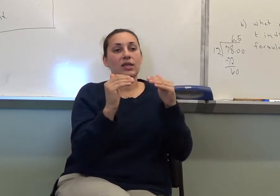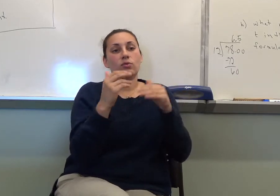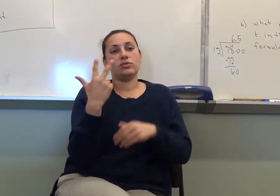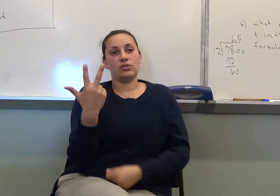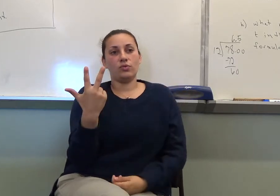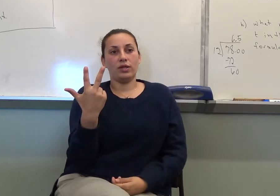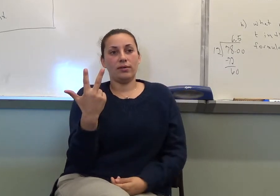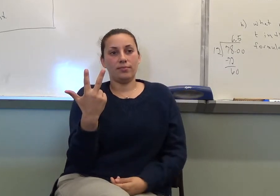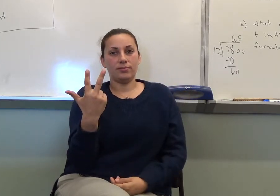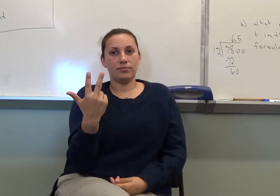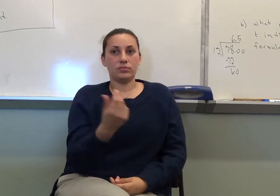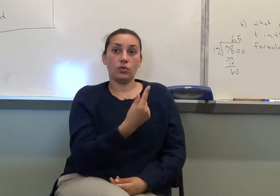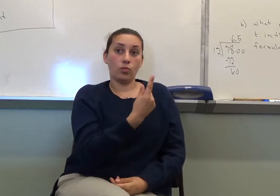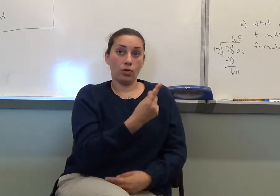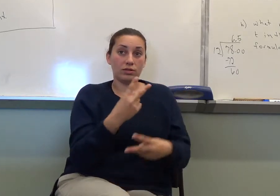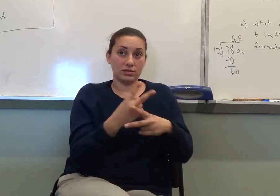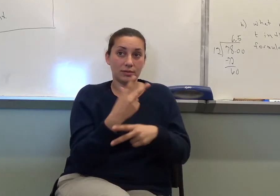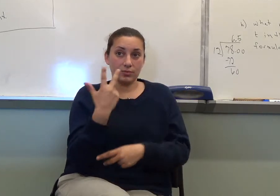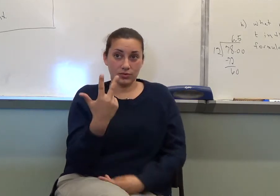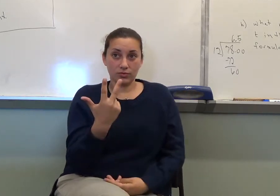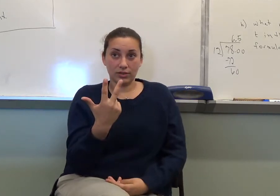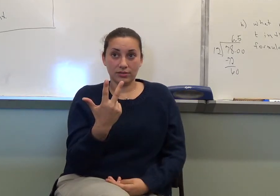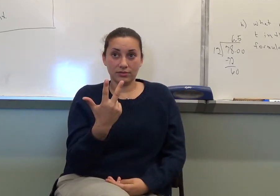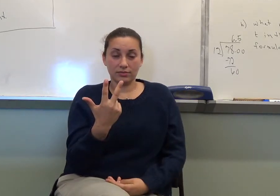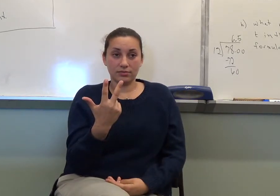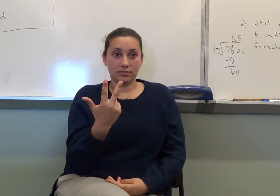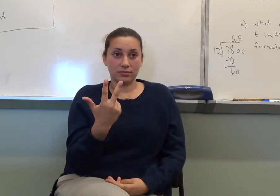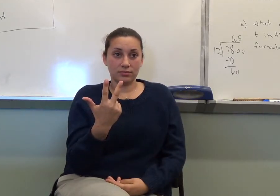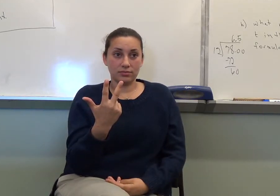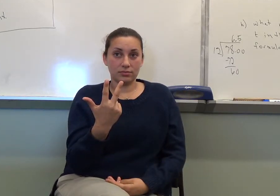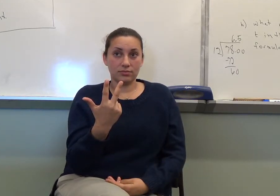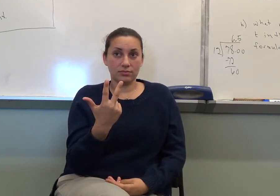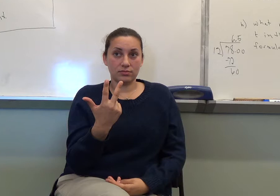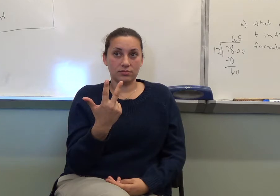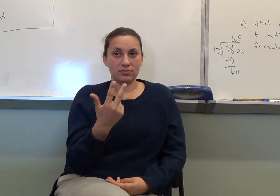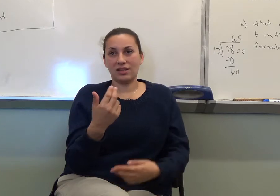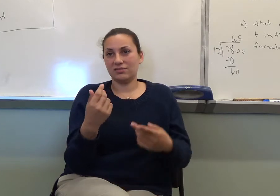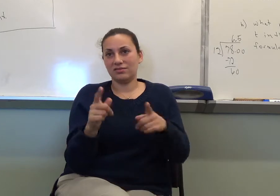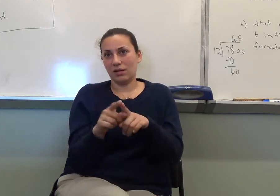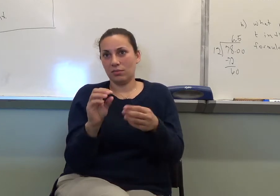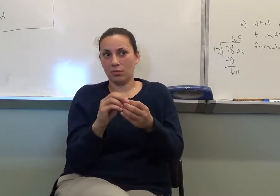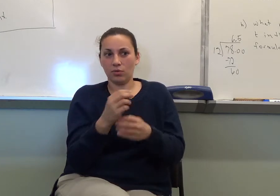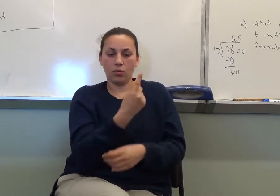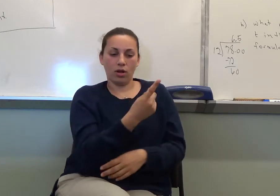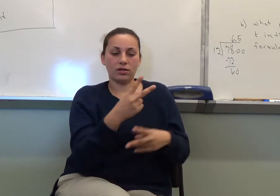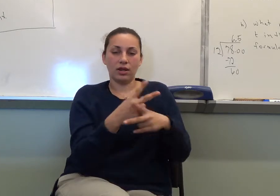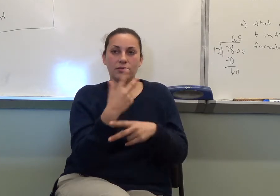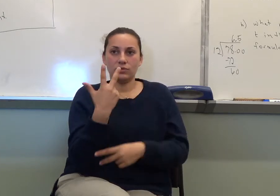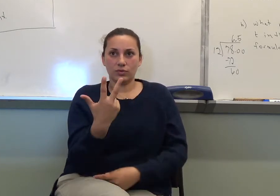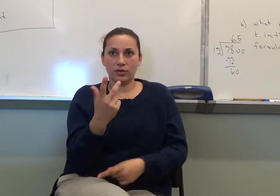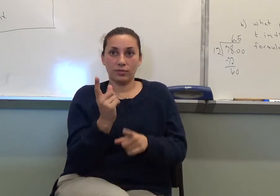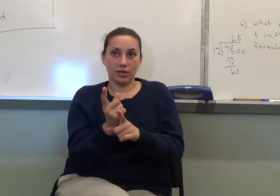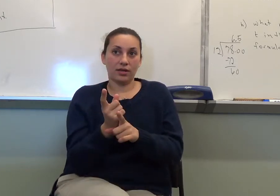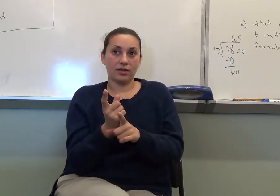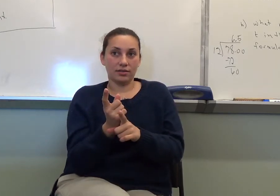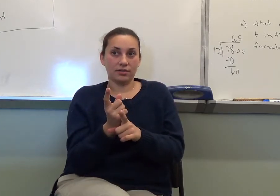So this, with any luck at all, should give us that same number, right? Do we have